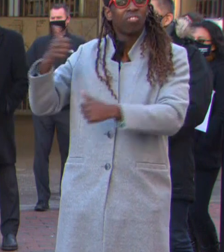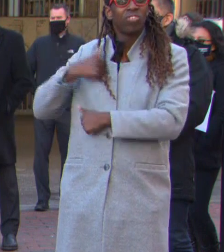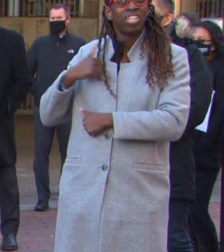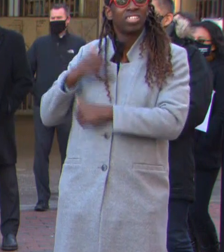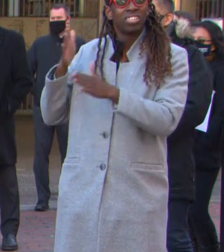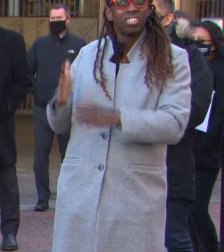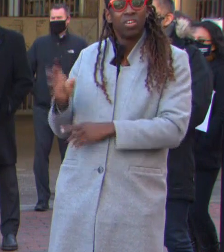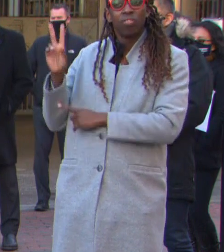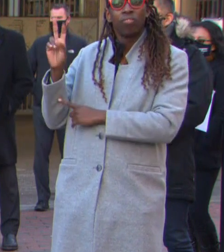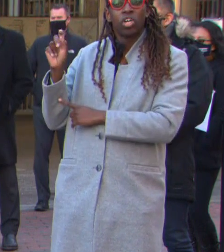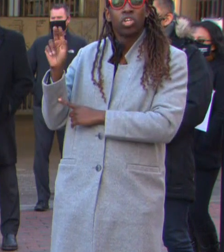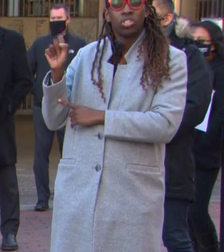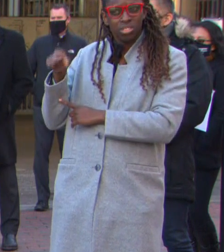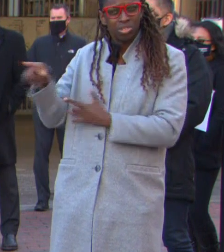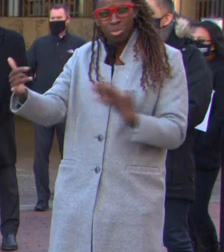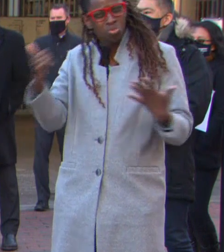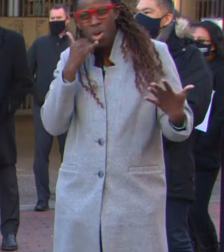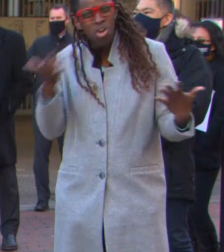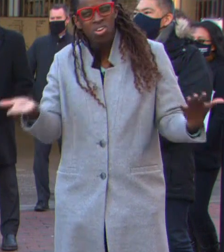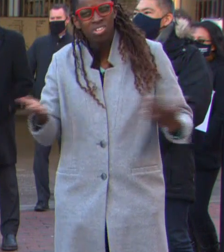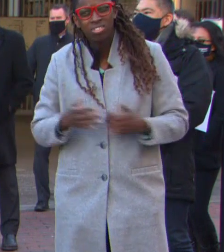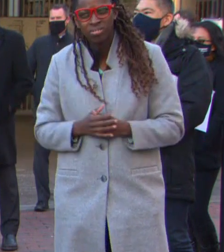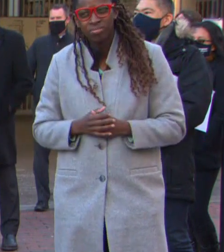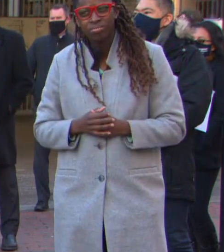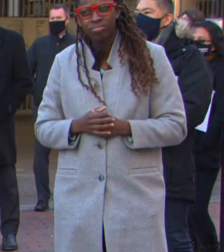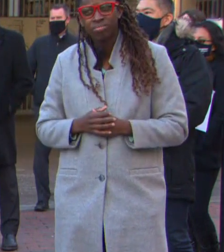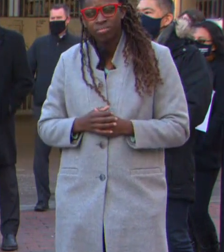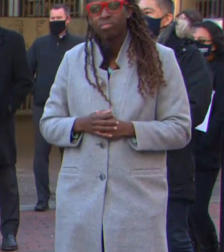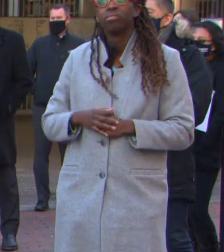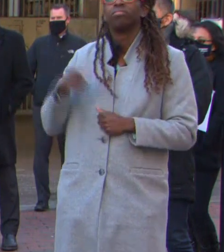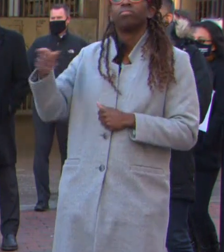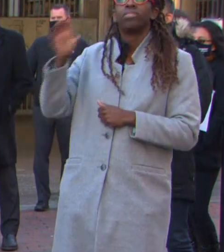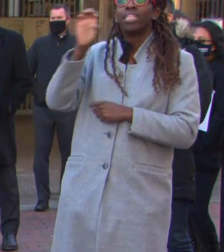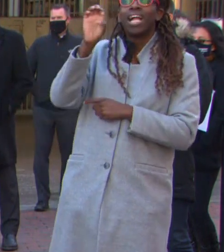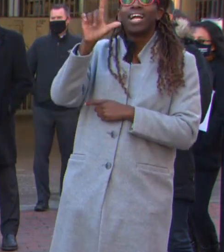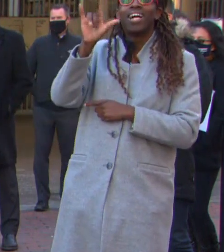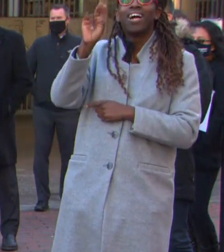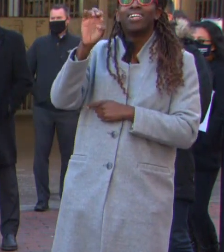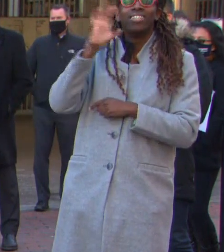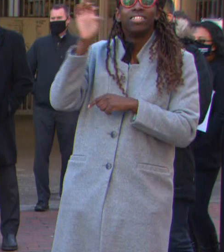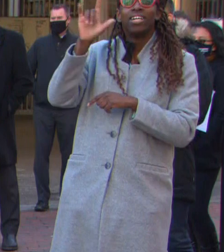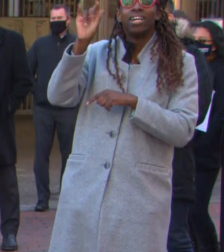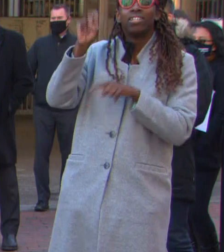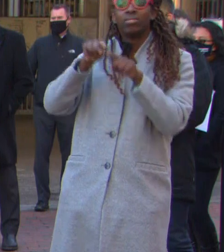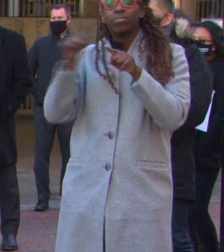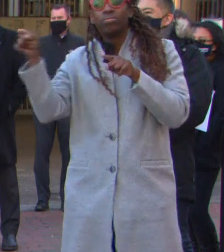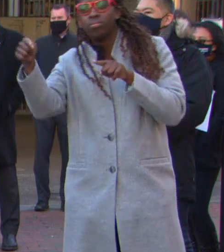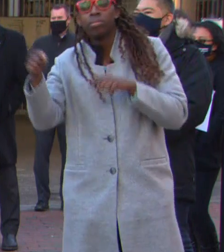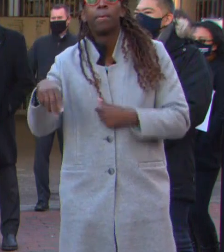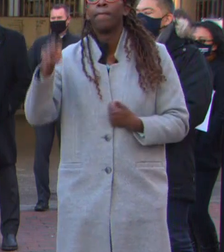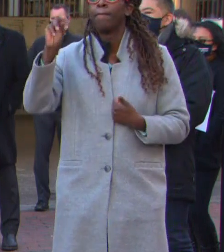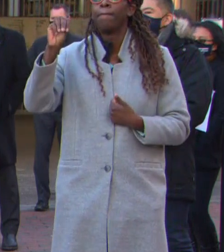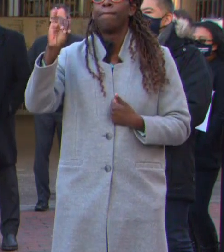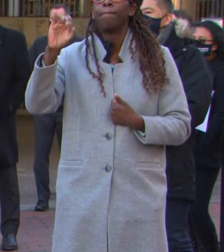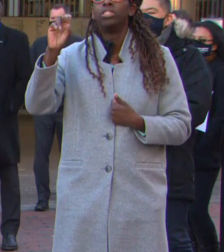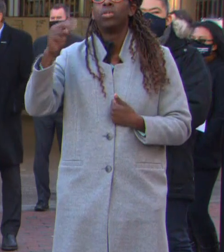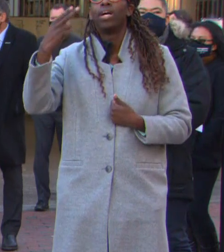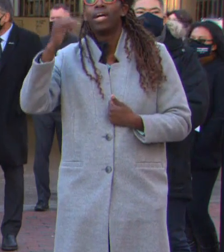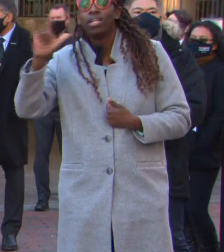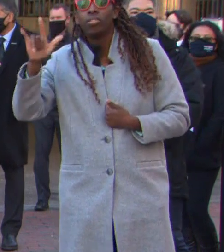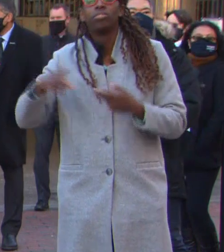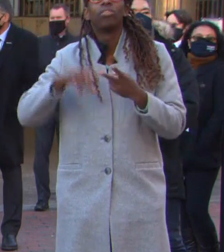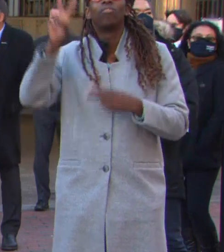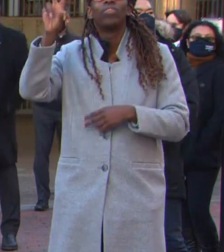on the E-Line service to Mission Hill and the VA hospital. More than 30% of the veterans that the VA